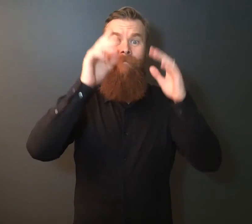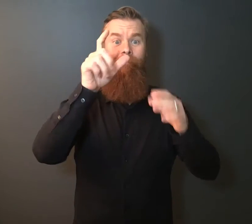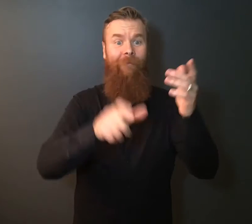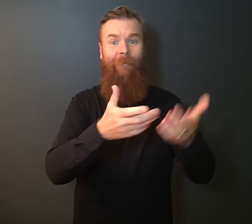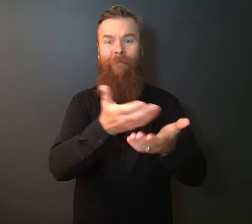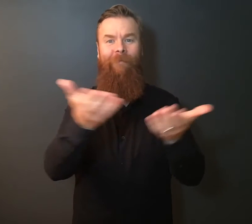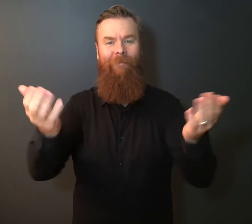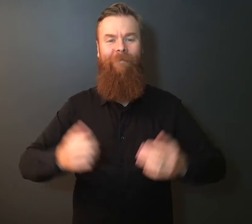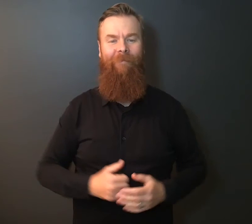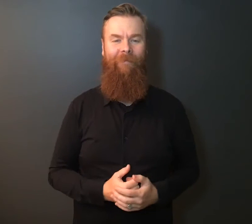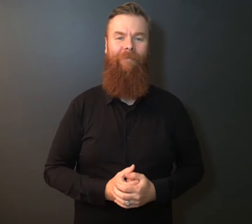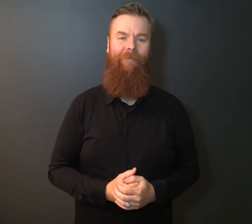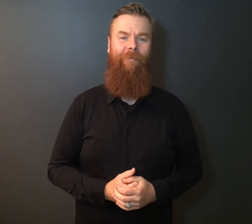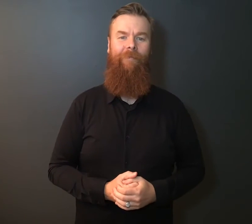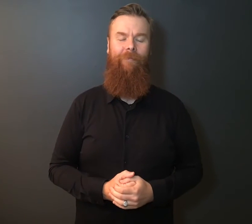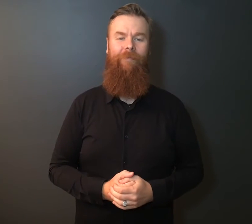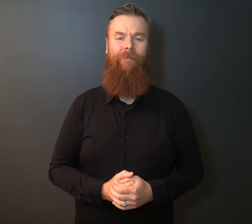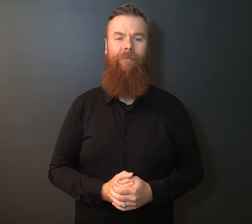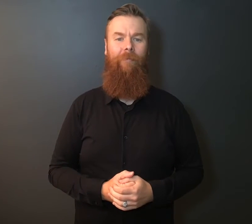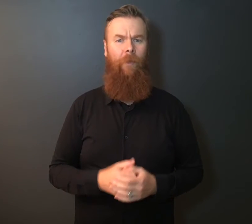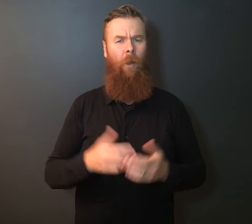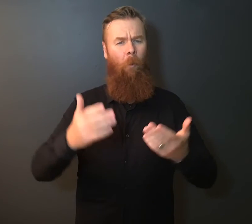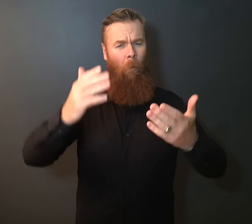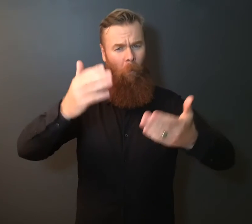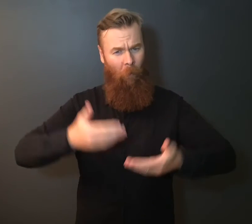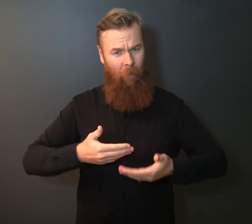Welcome to the GDS side event.